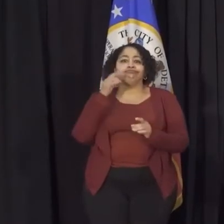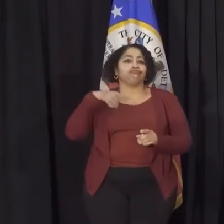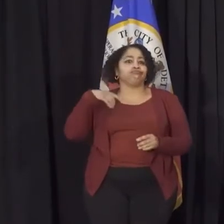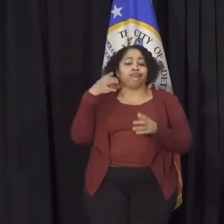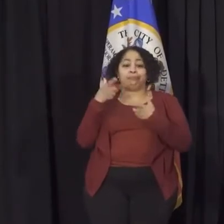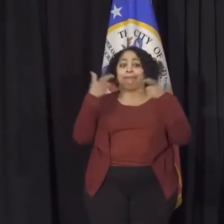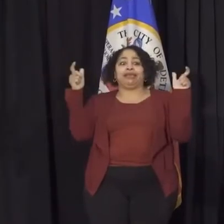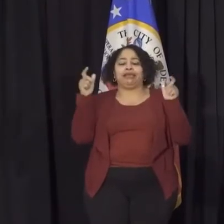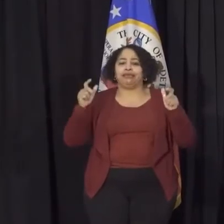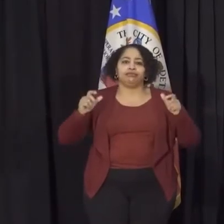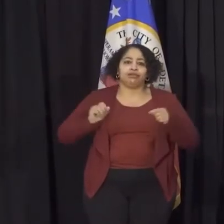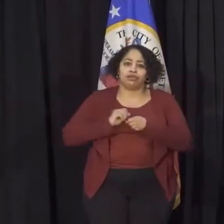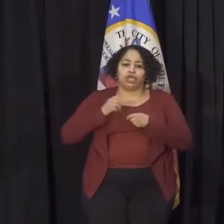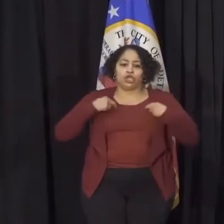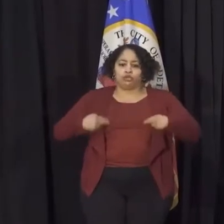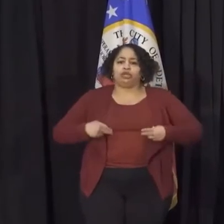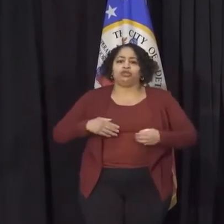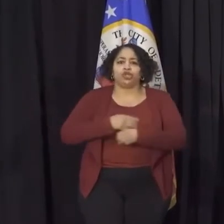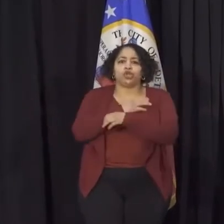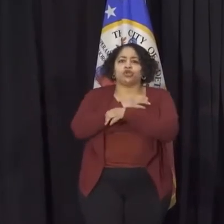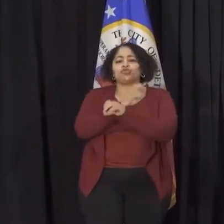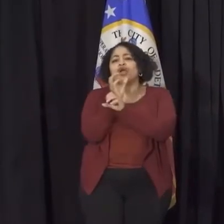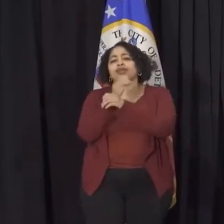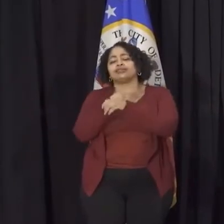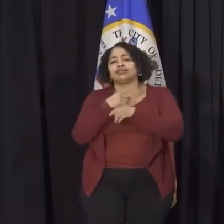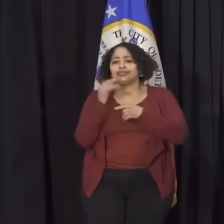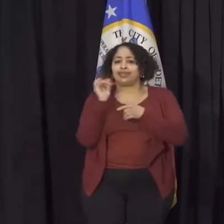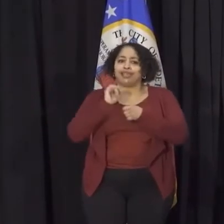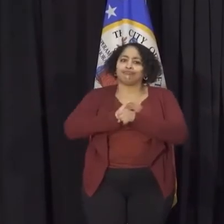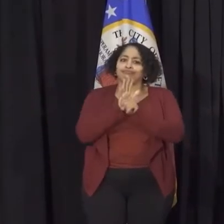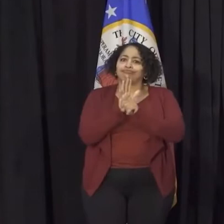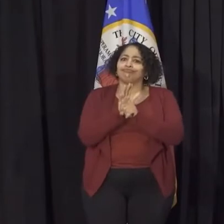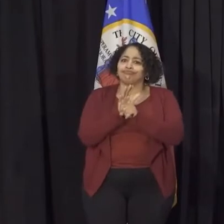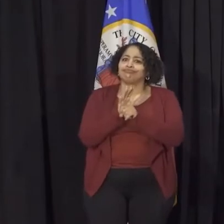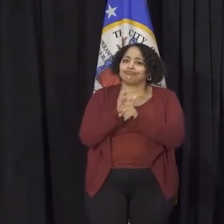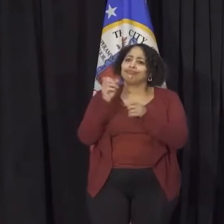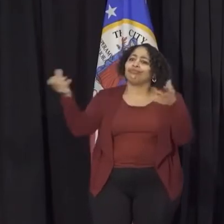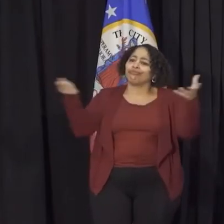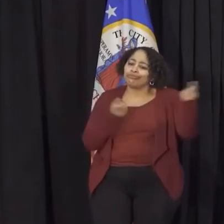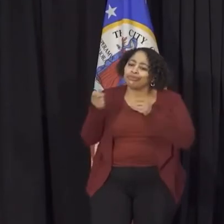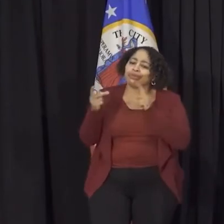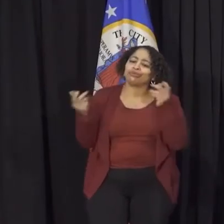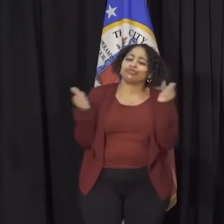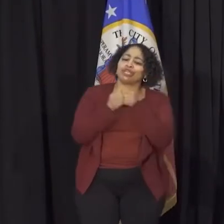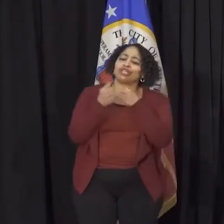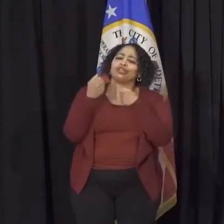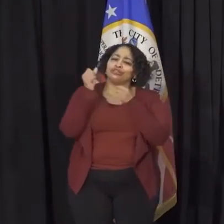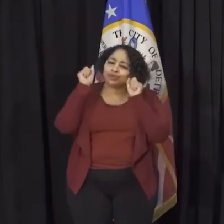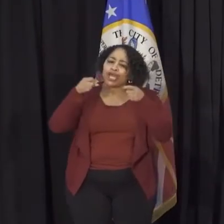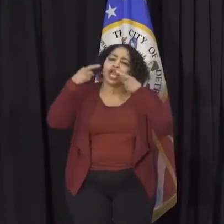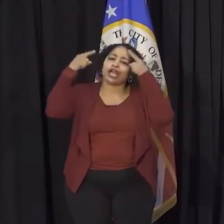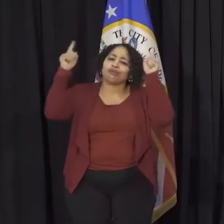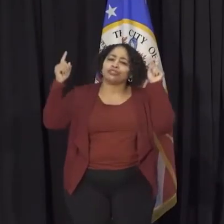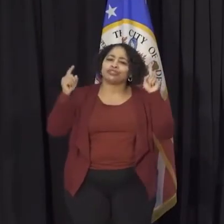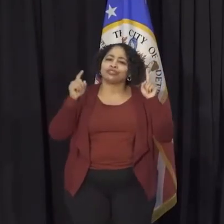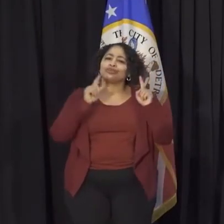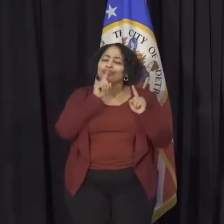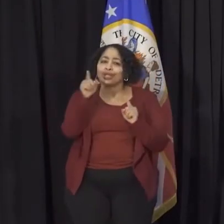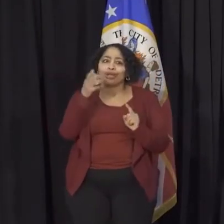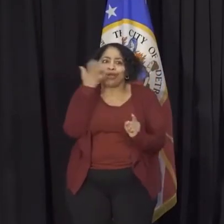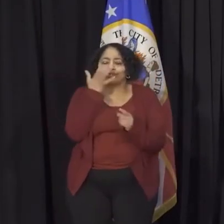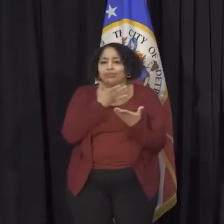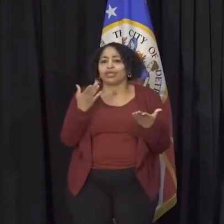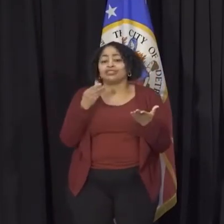COVID-19 brings people together to accomplish extraordinary things. And I would say that this morning is really about